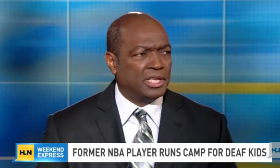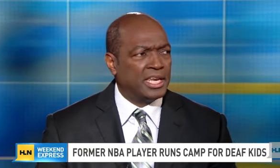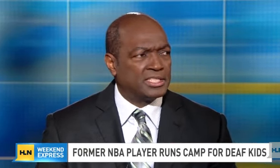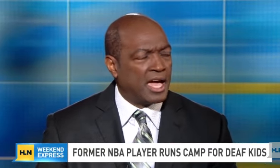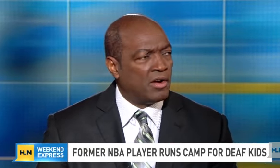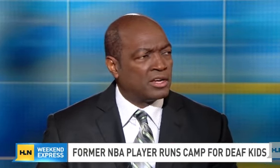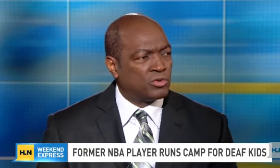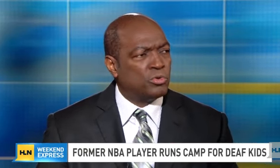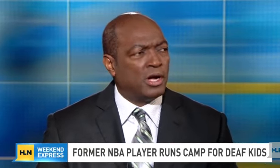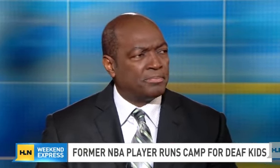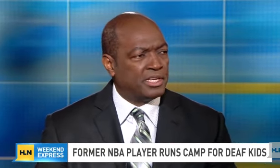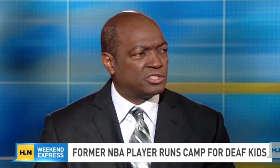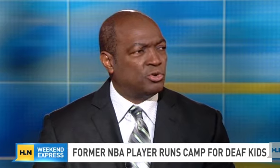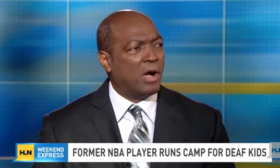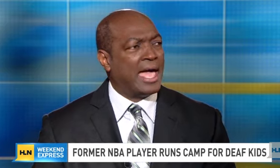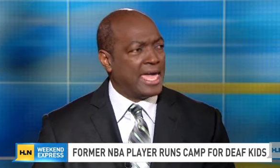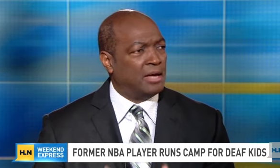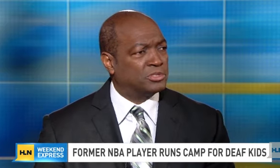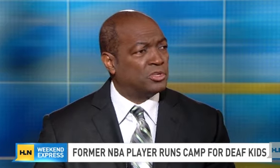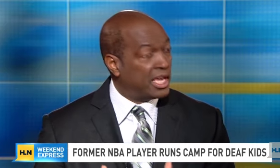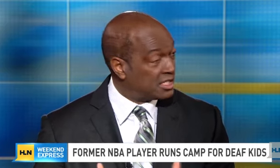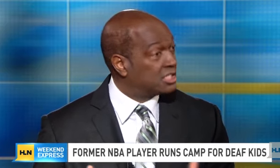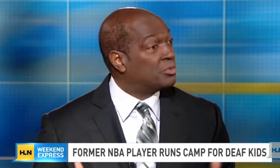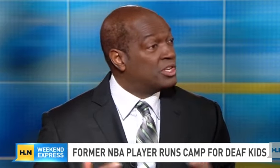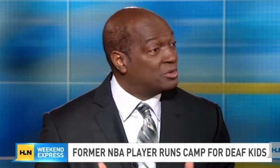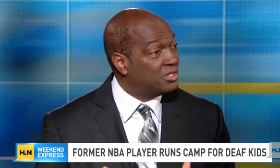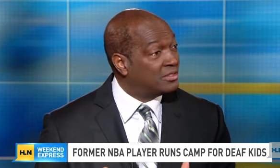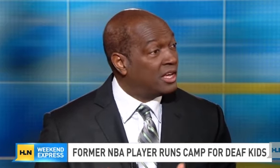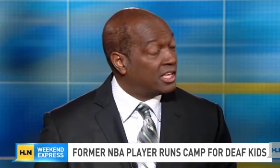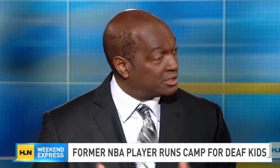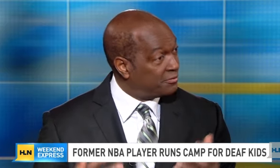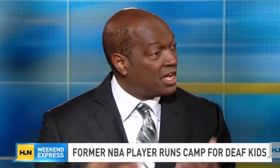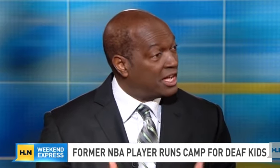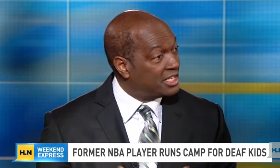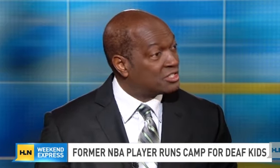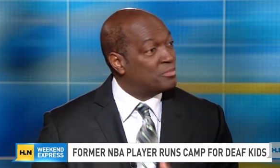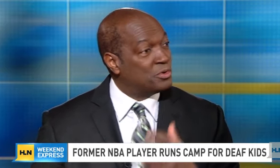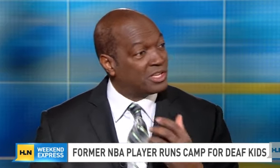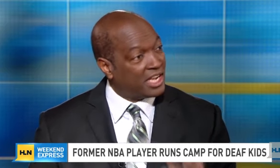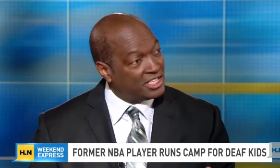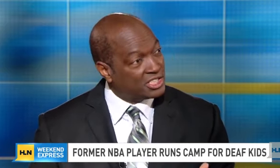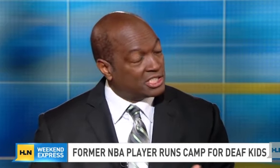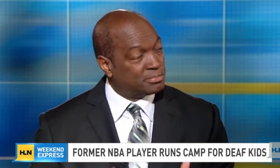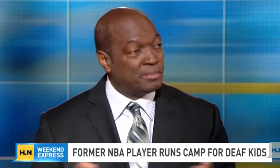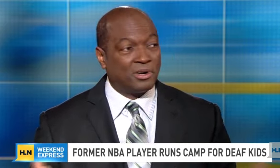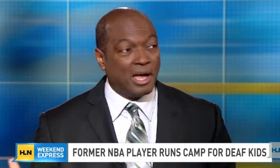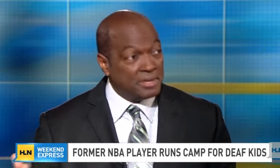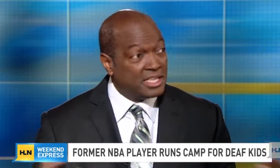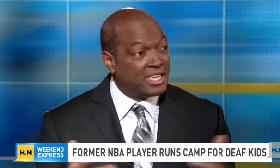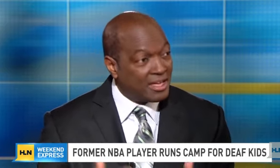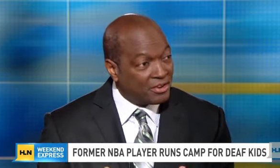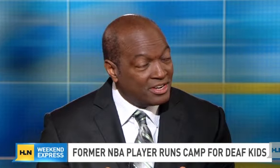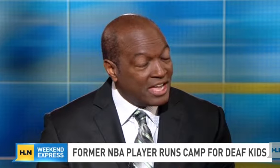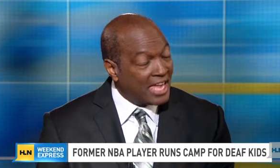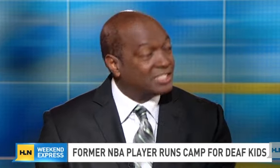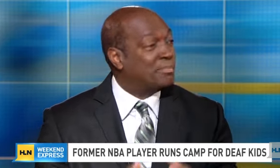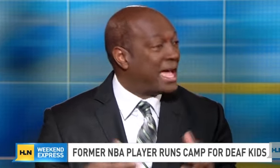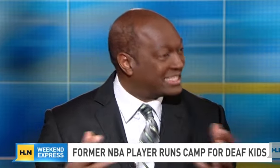It is how I grew up. It is who I am. So, yes, it's a reunion. It's fun, it's communication, it's people coming together, and it's